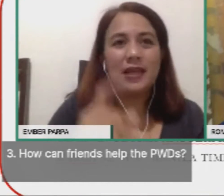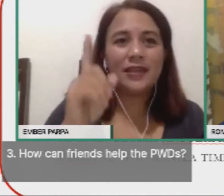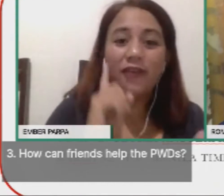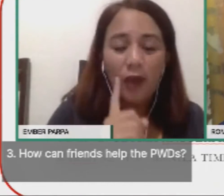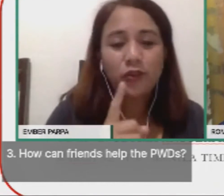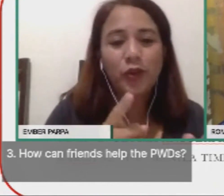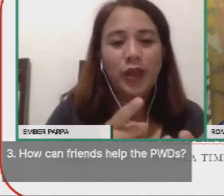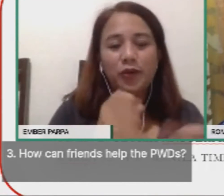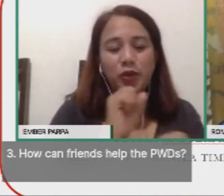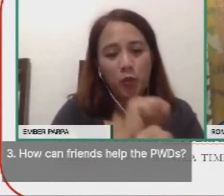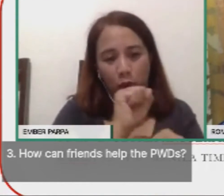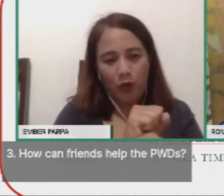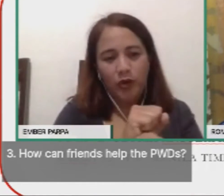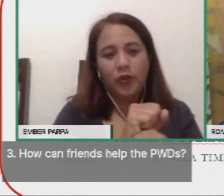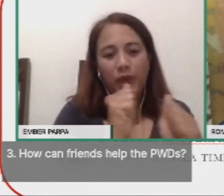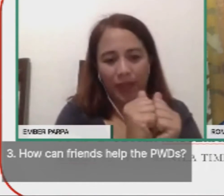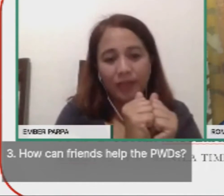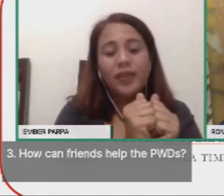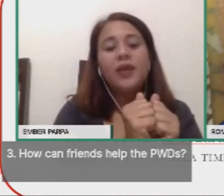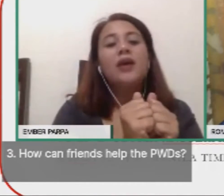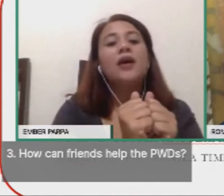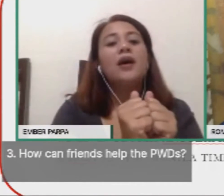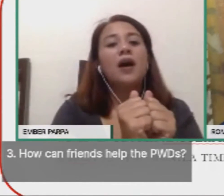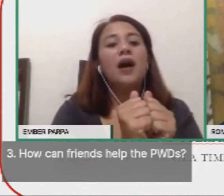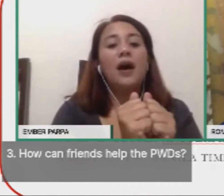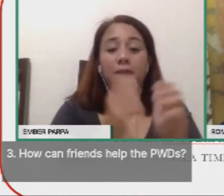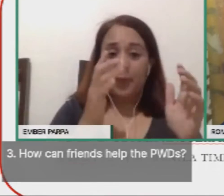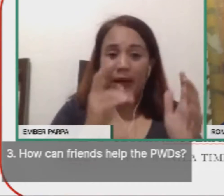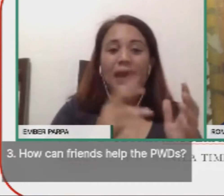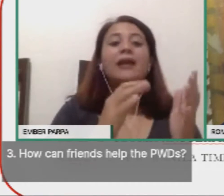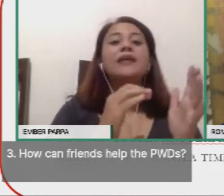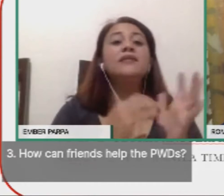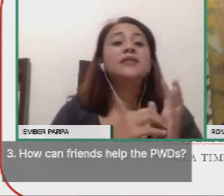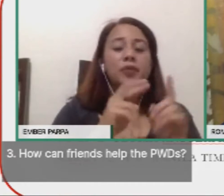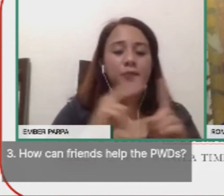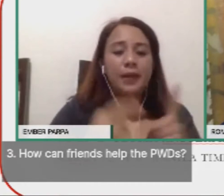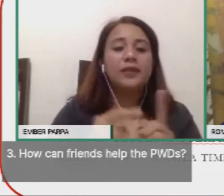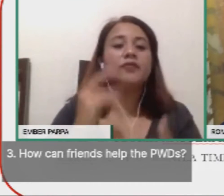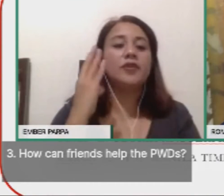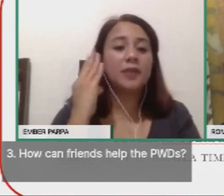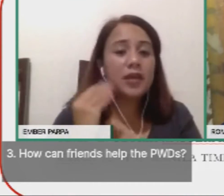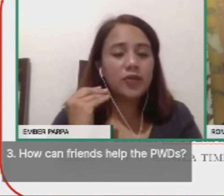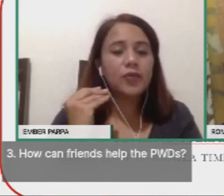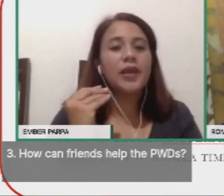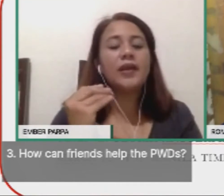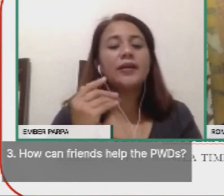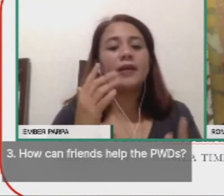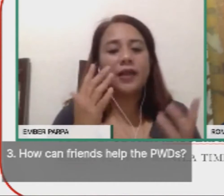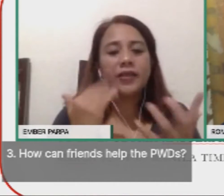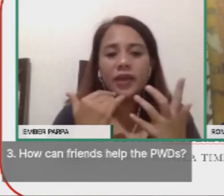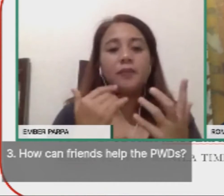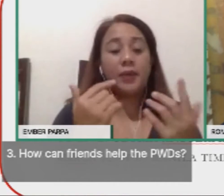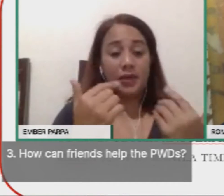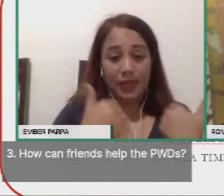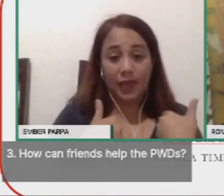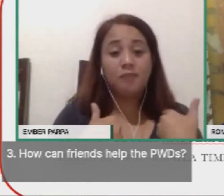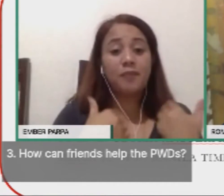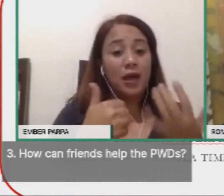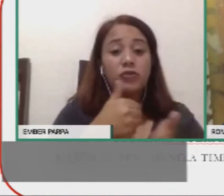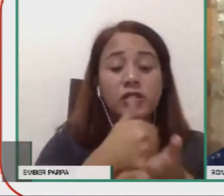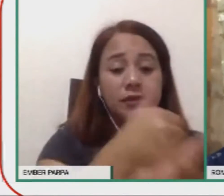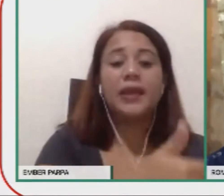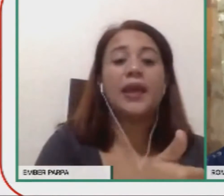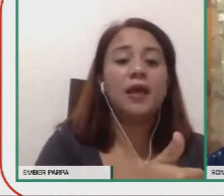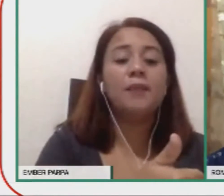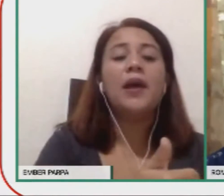Sa deaf actually ako nag-work with. Okay. Again, sa perspective ng mga hearing, I think para sa akin, paano